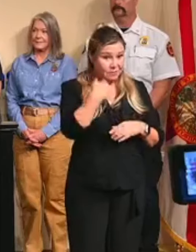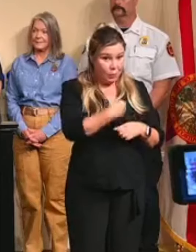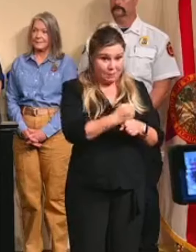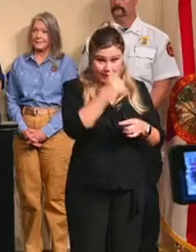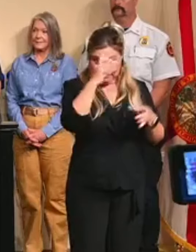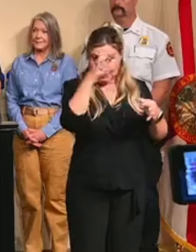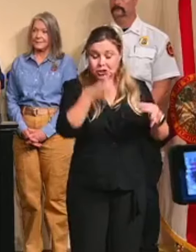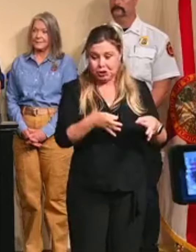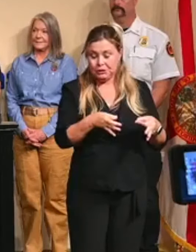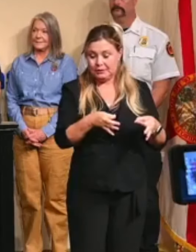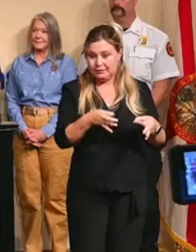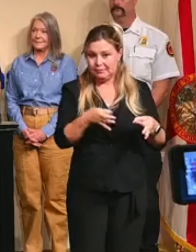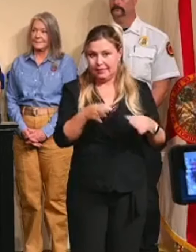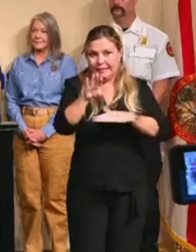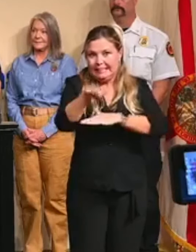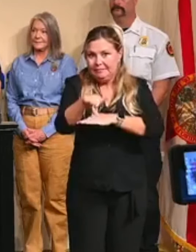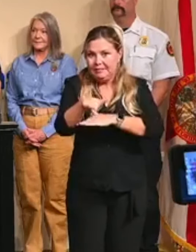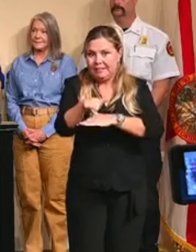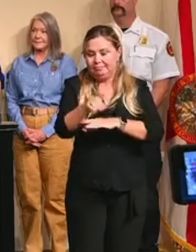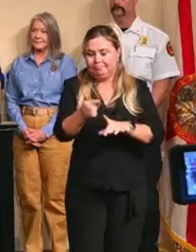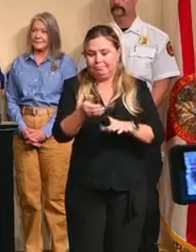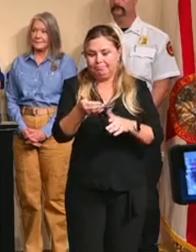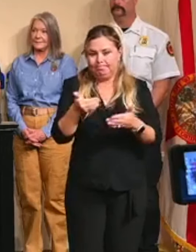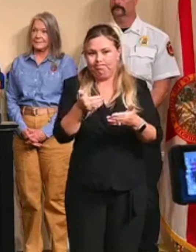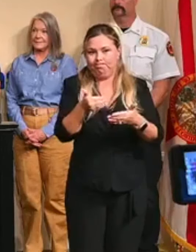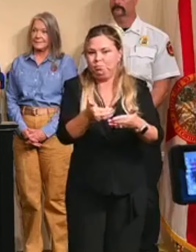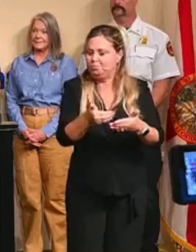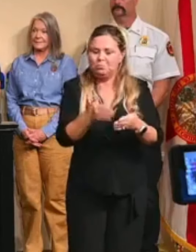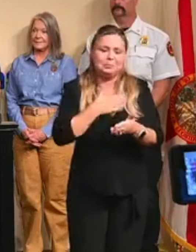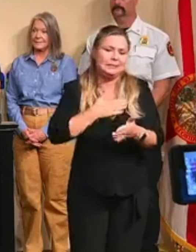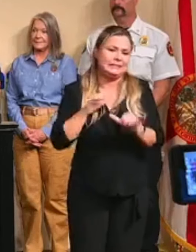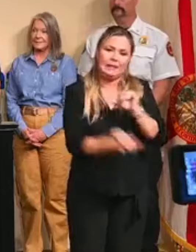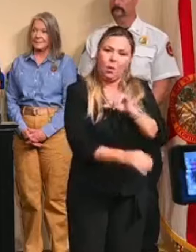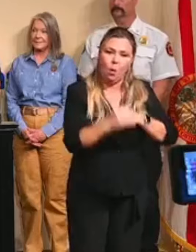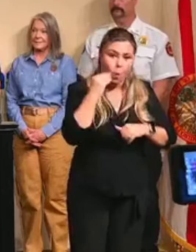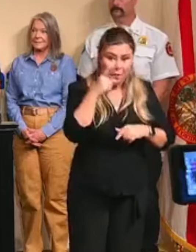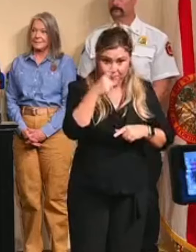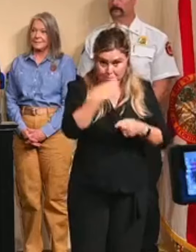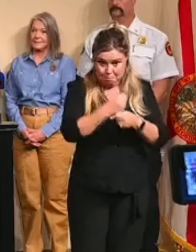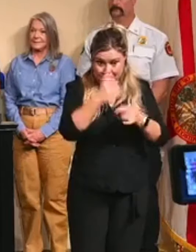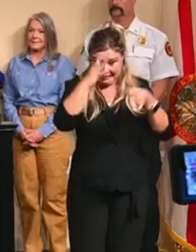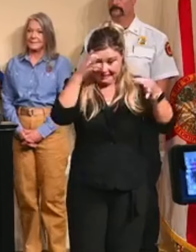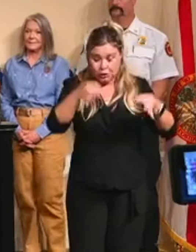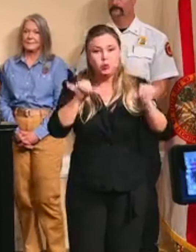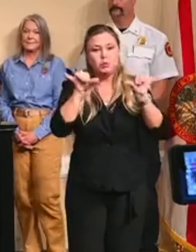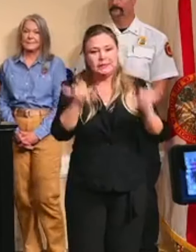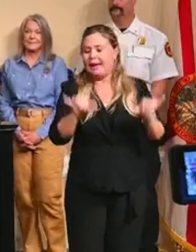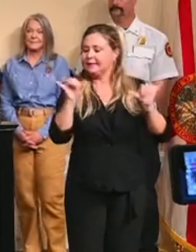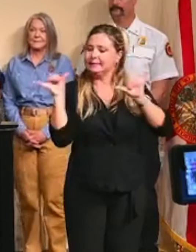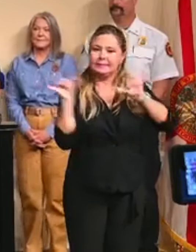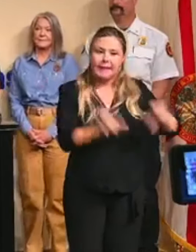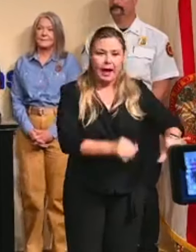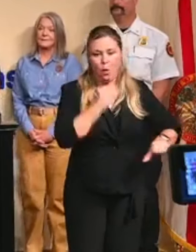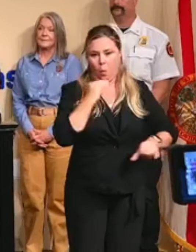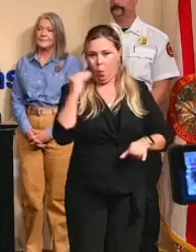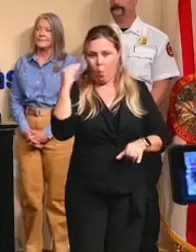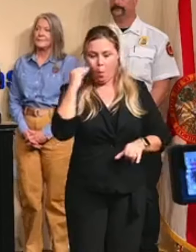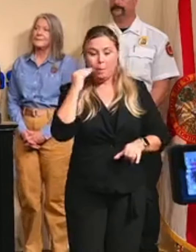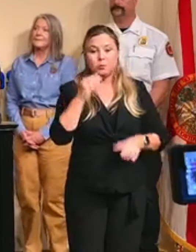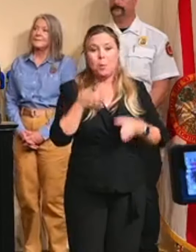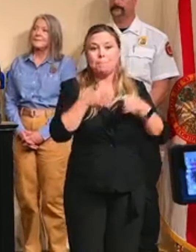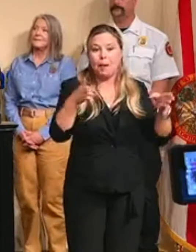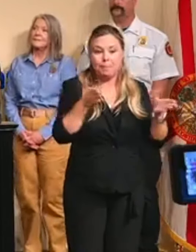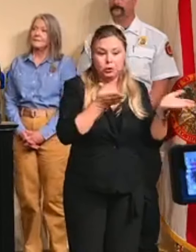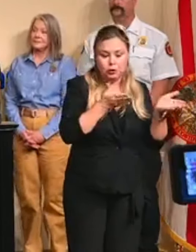it again, as we come into the evening hours on Wednesday, we ask you to stay home. If you have made the decision to stay, you need to stay in your homes and stay home so public service,